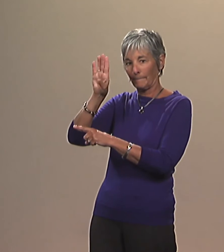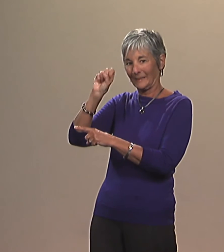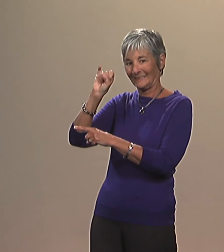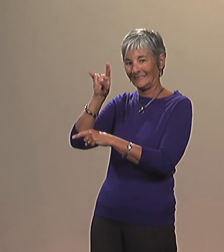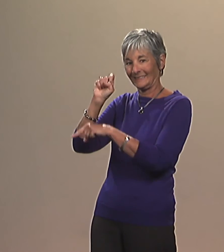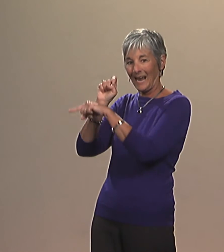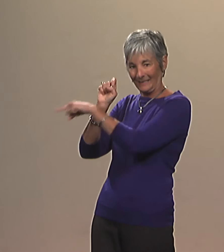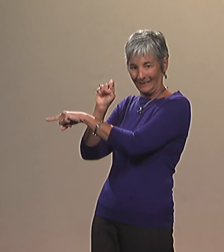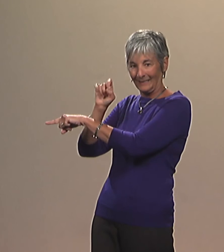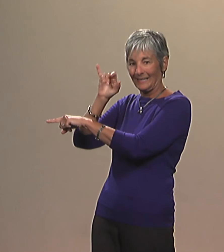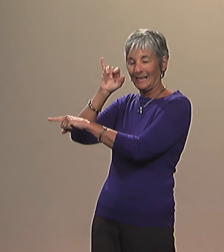That website,